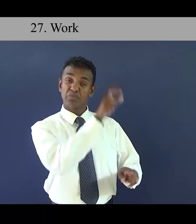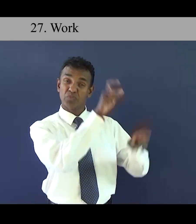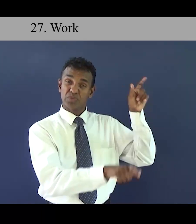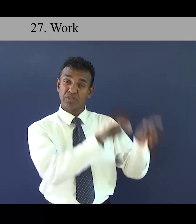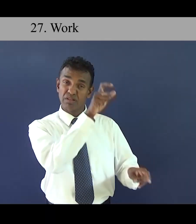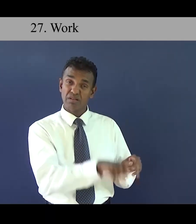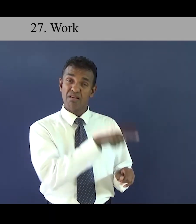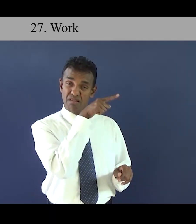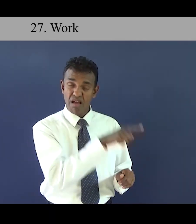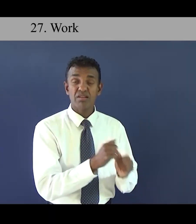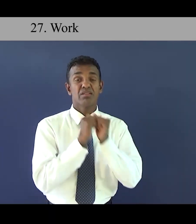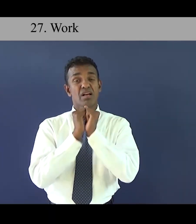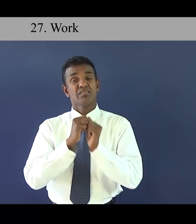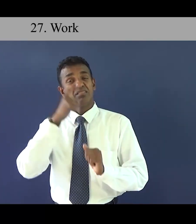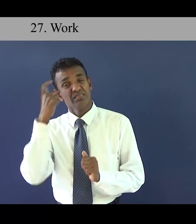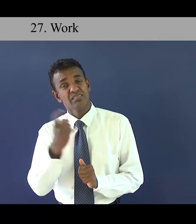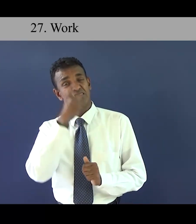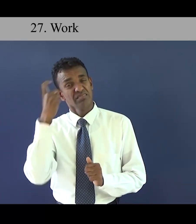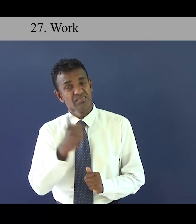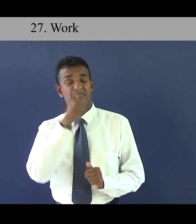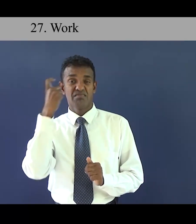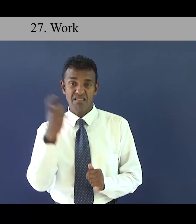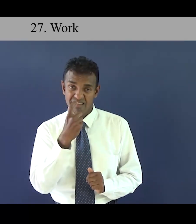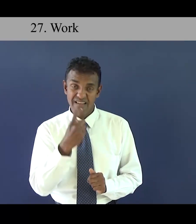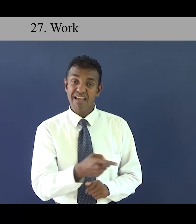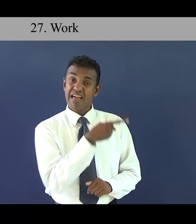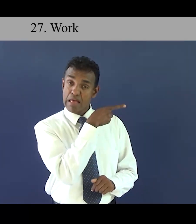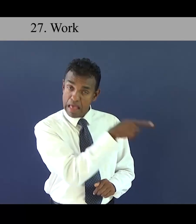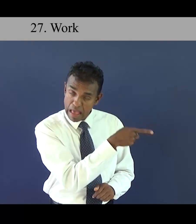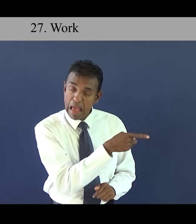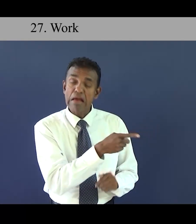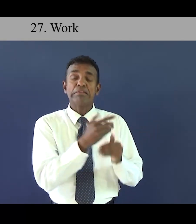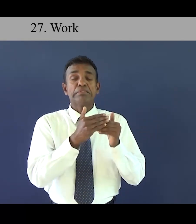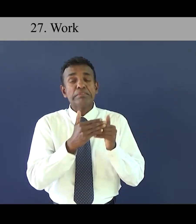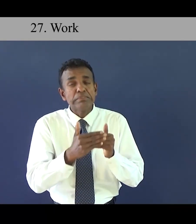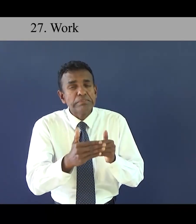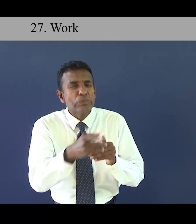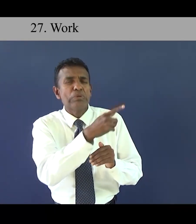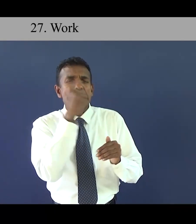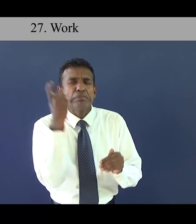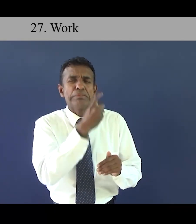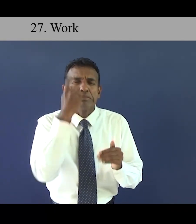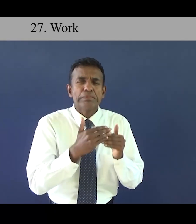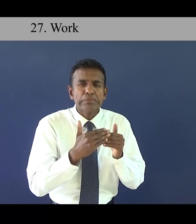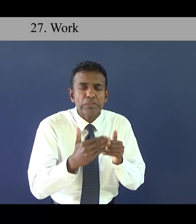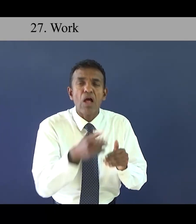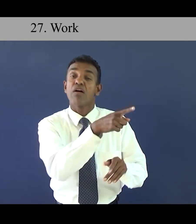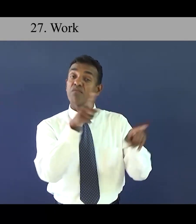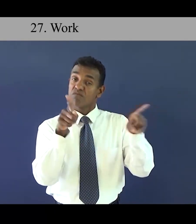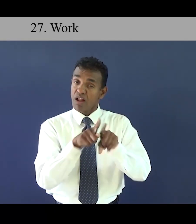helping disabled people find and keep jobs as well as get better jobs,